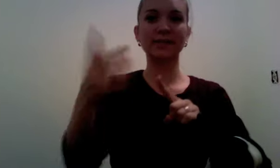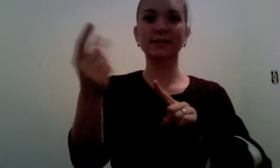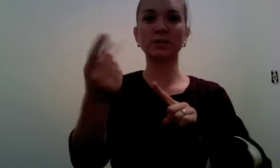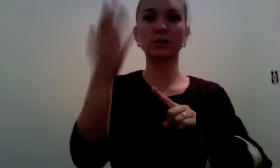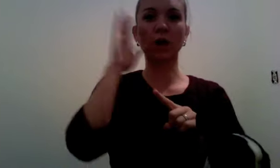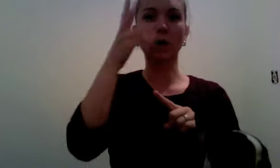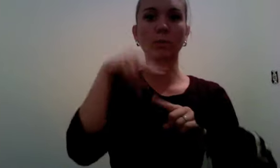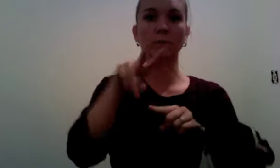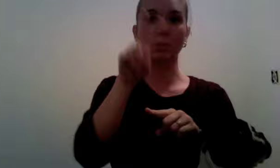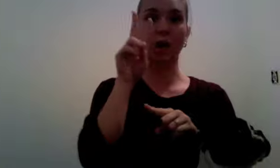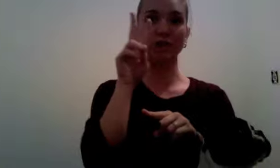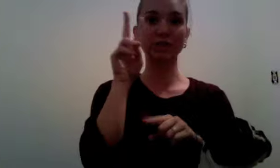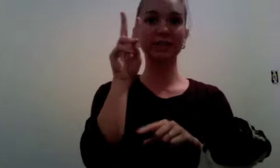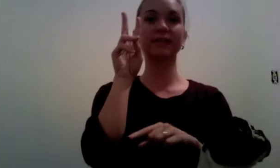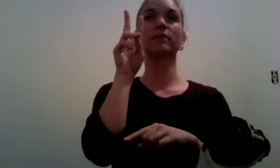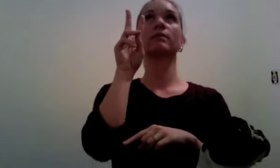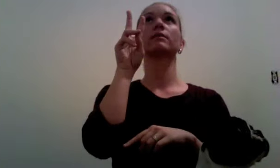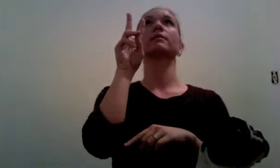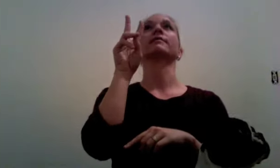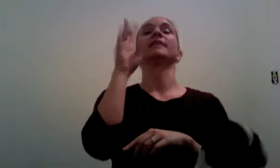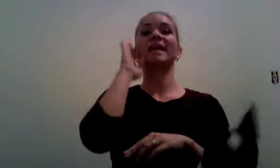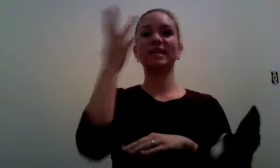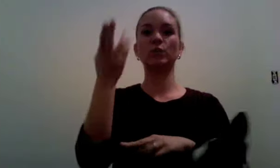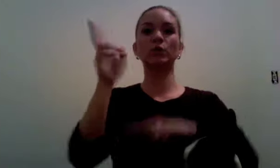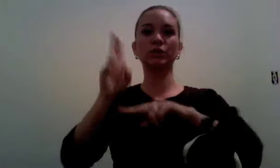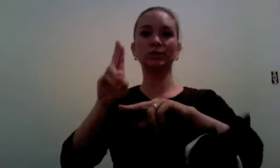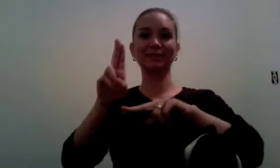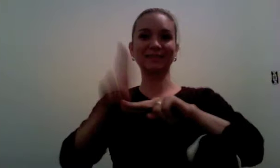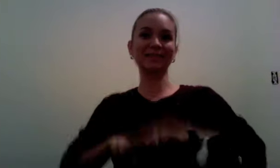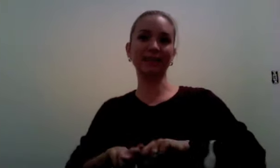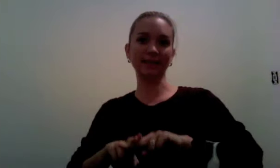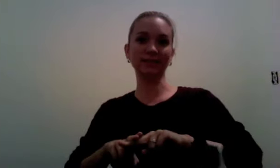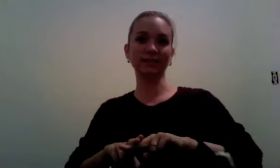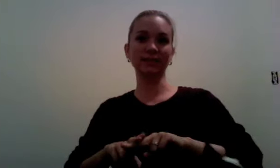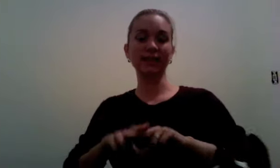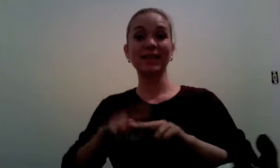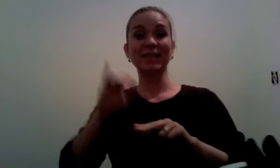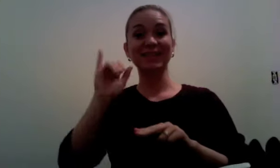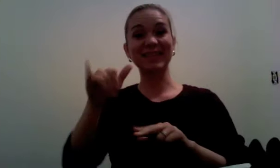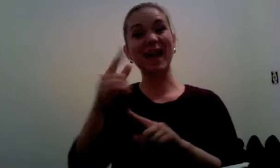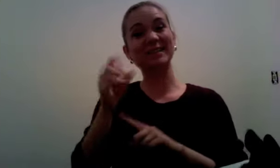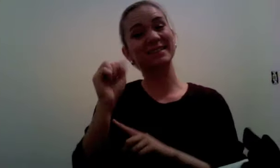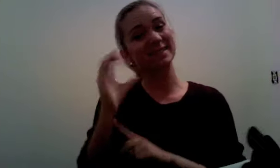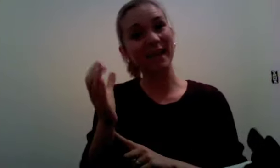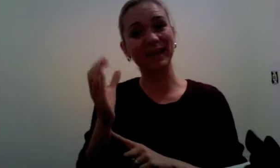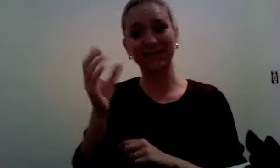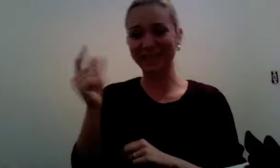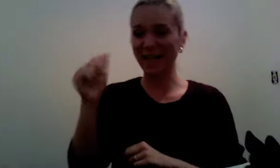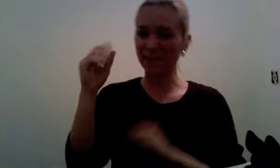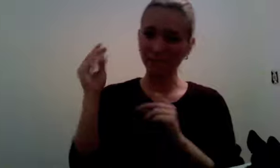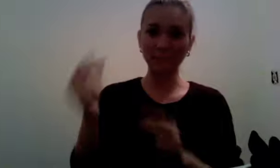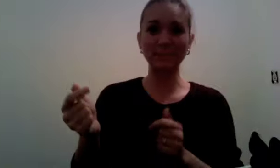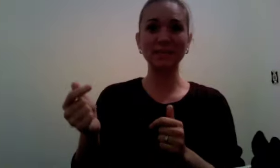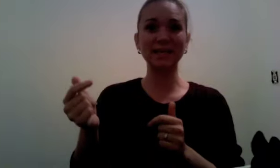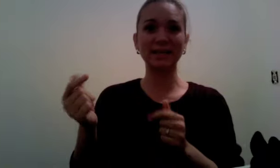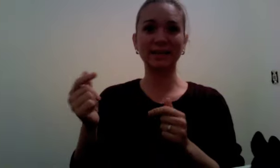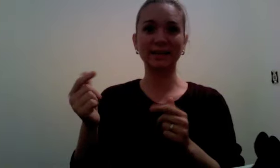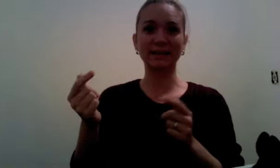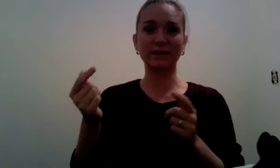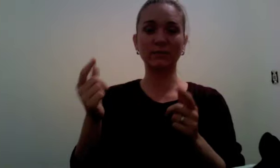the dog will be watching it and he will sit. That second, that immediate, when